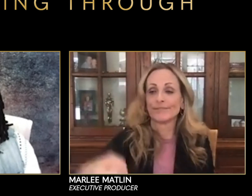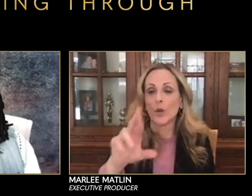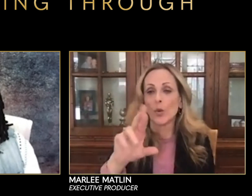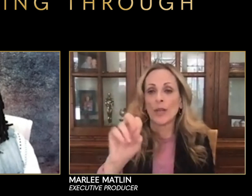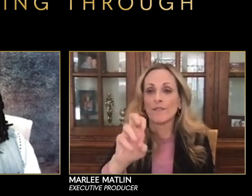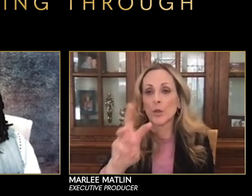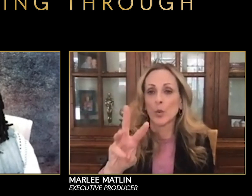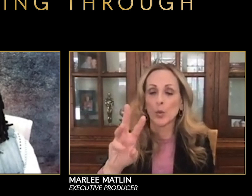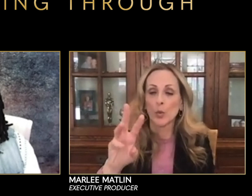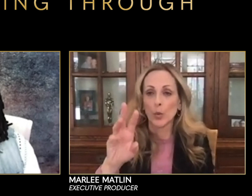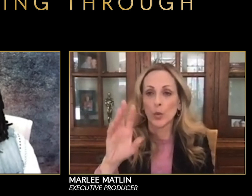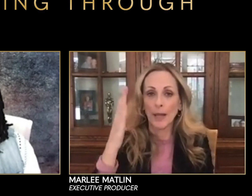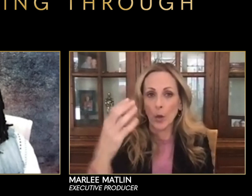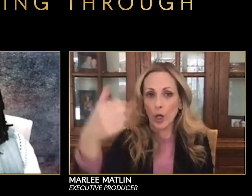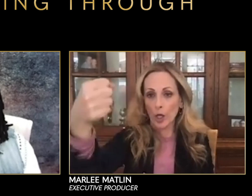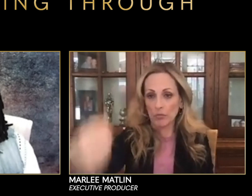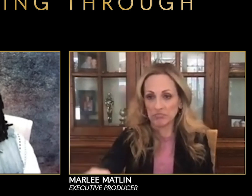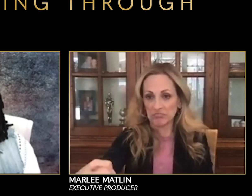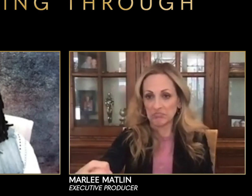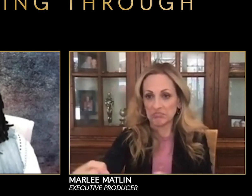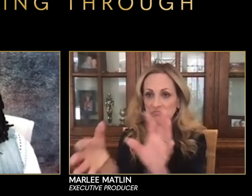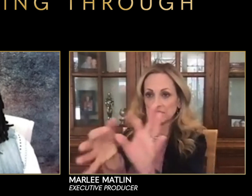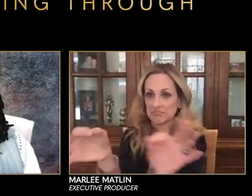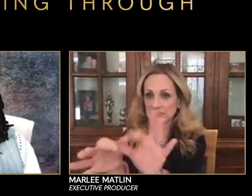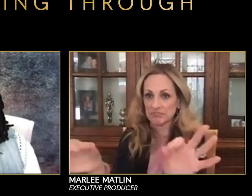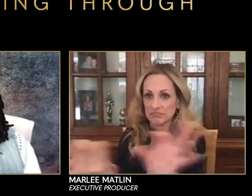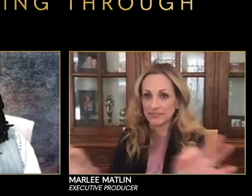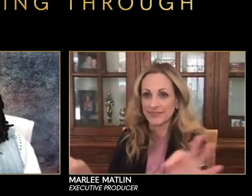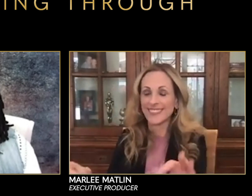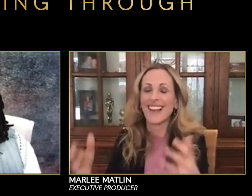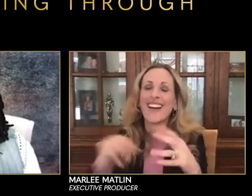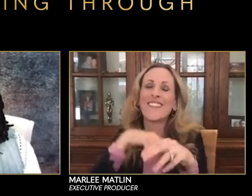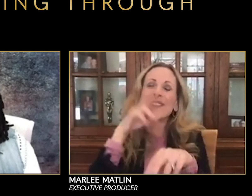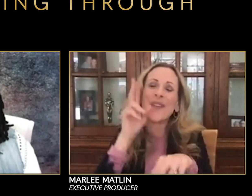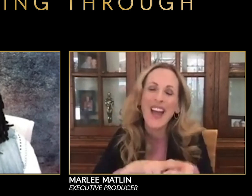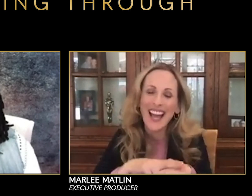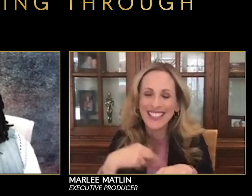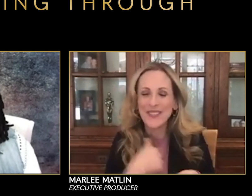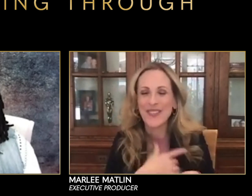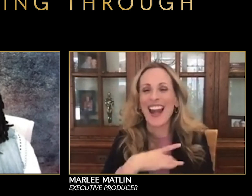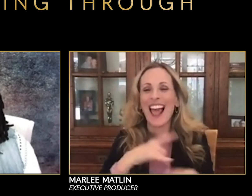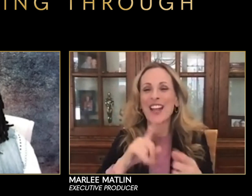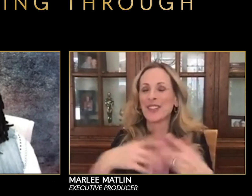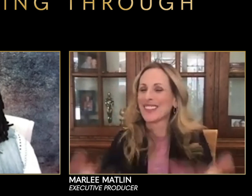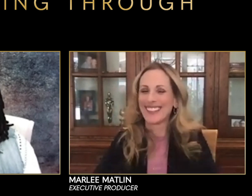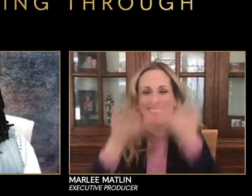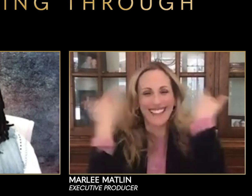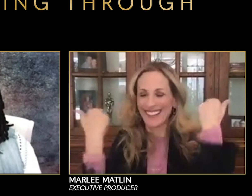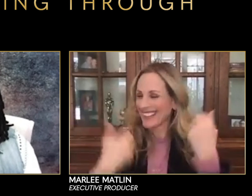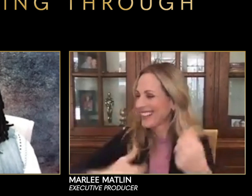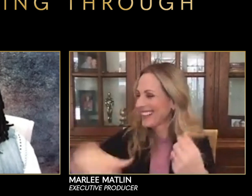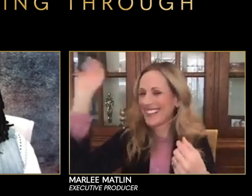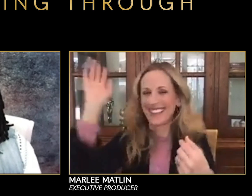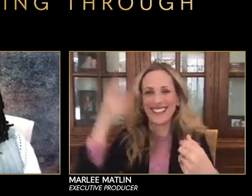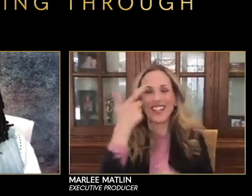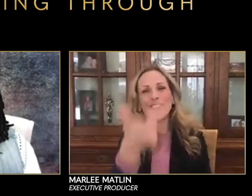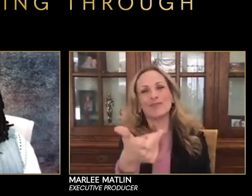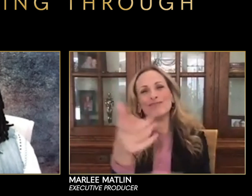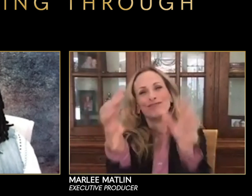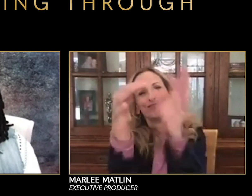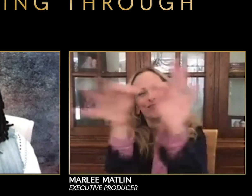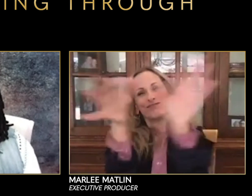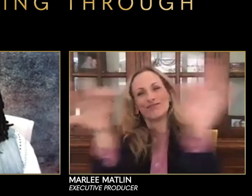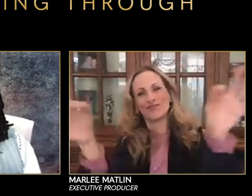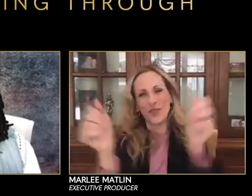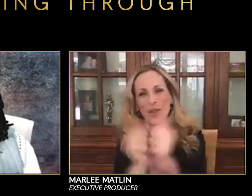can watch the captions, or they have sort of a rear view mirror or a little caption device that you put into the cup holder. Now, naturally, I'd rather